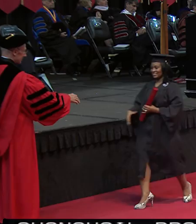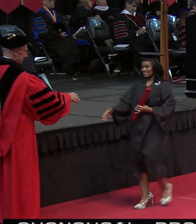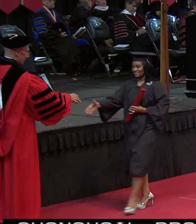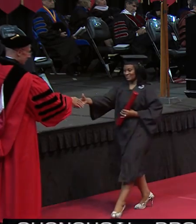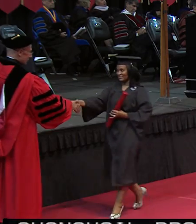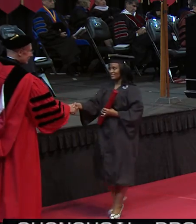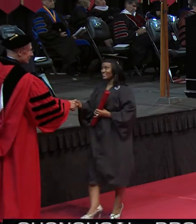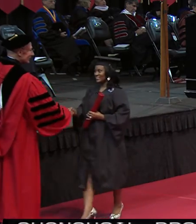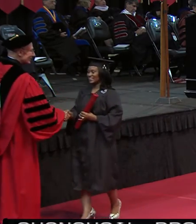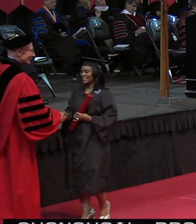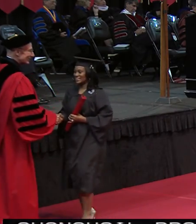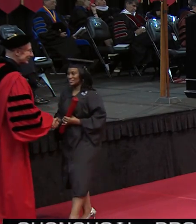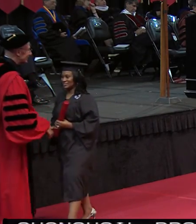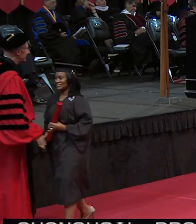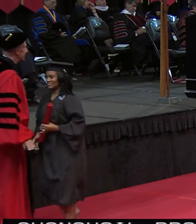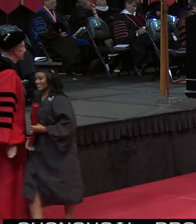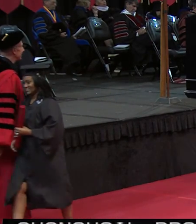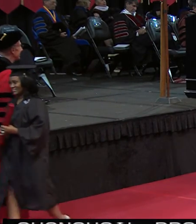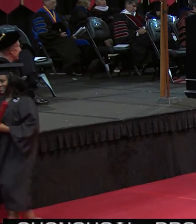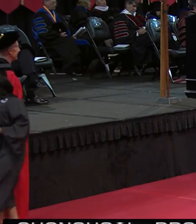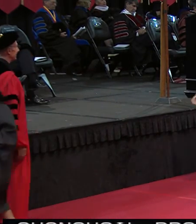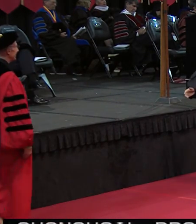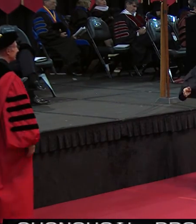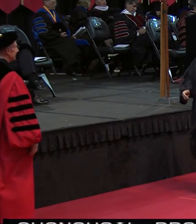Yolanda Gail Calvin.